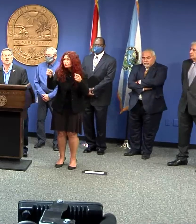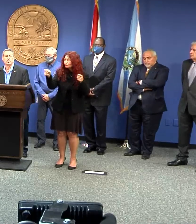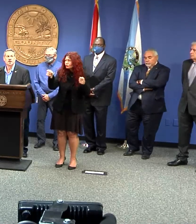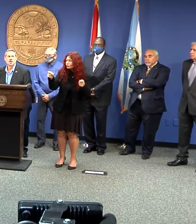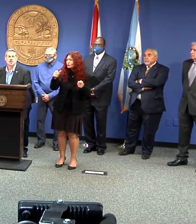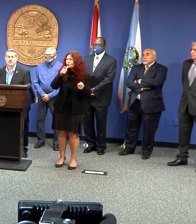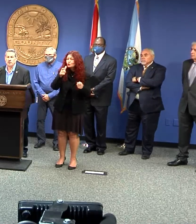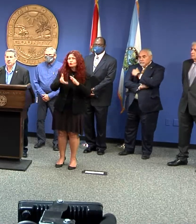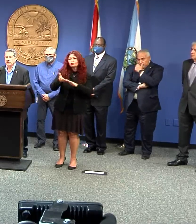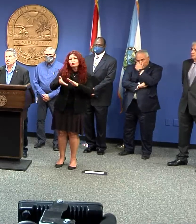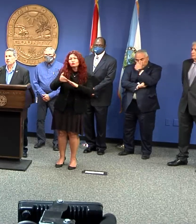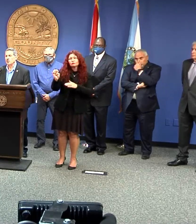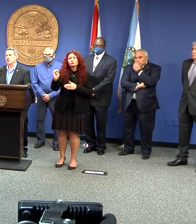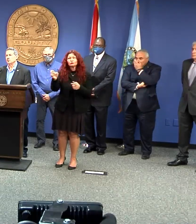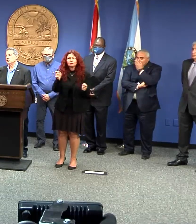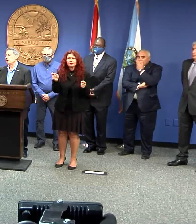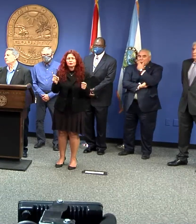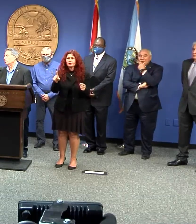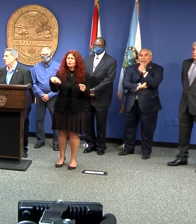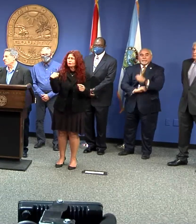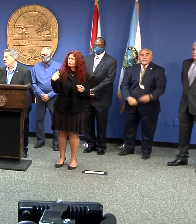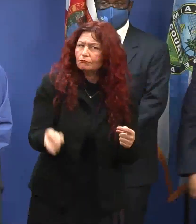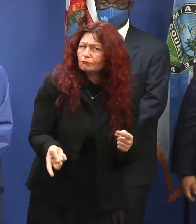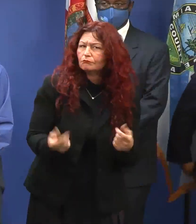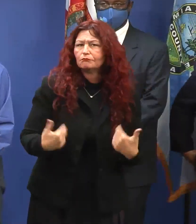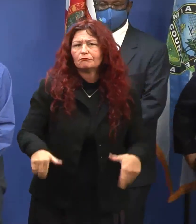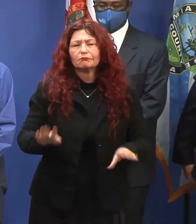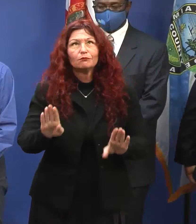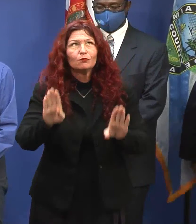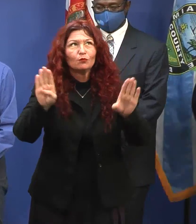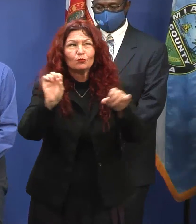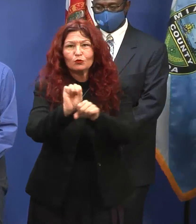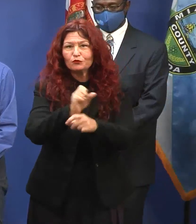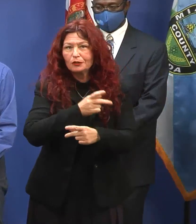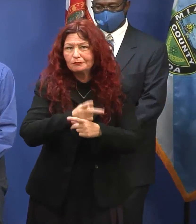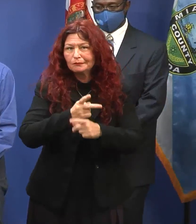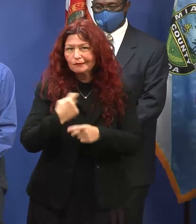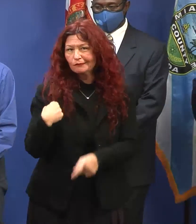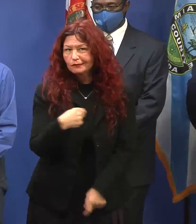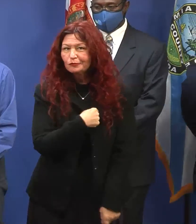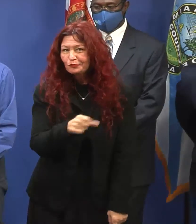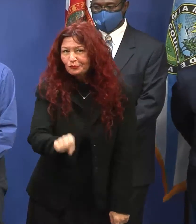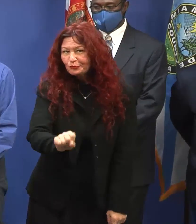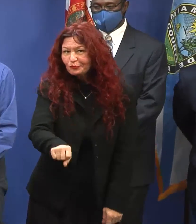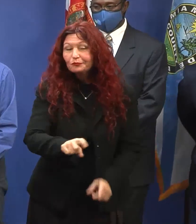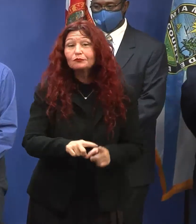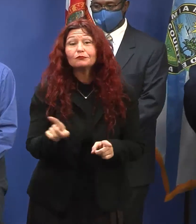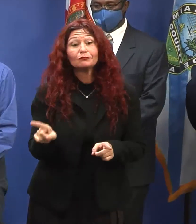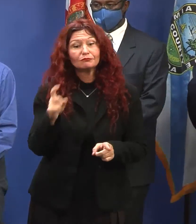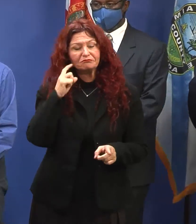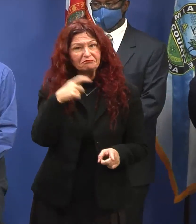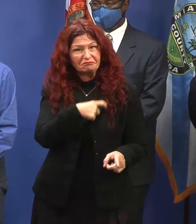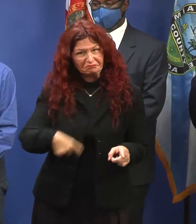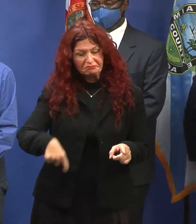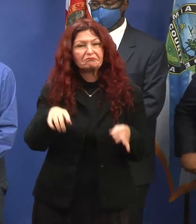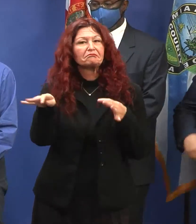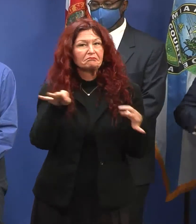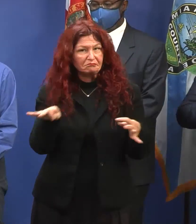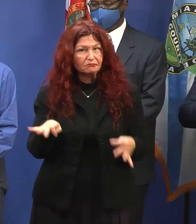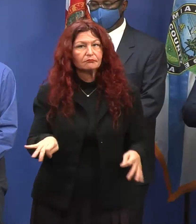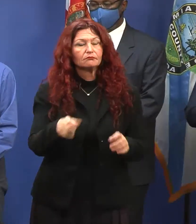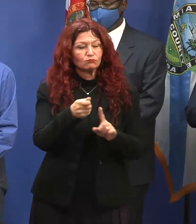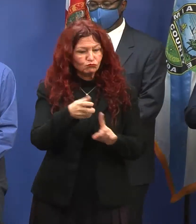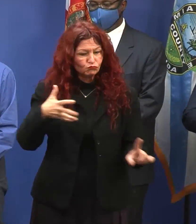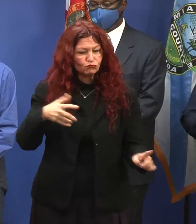management people that have always done an incredible job for all of us. It's extremely important, as the mayor said, she went through all the points and in